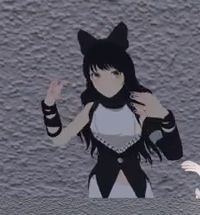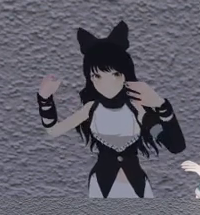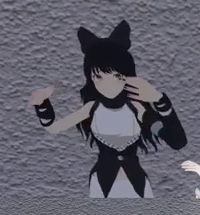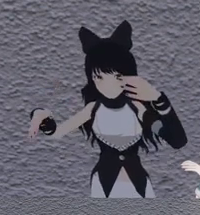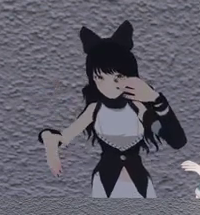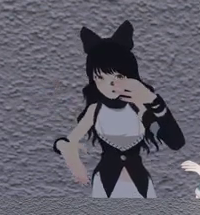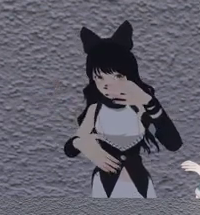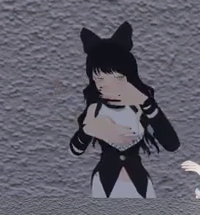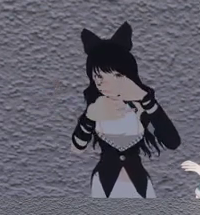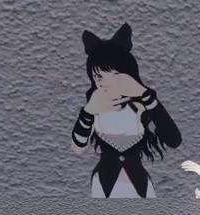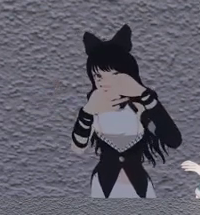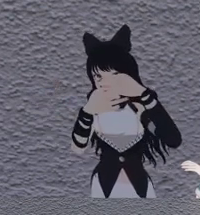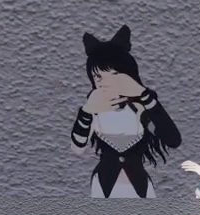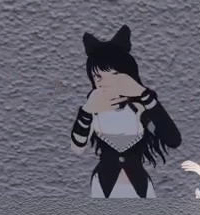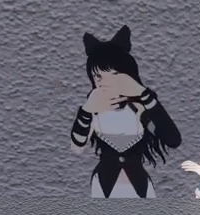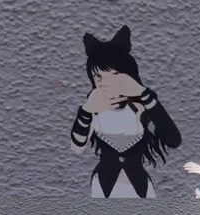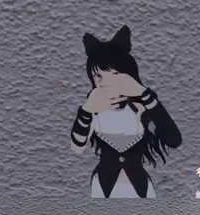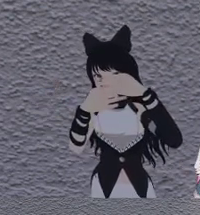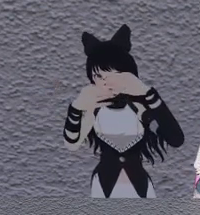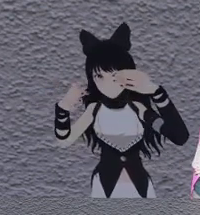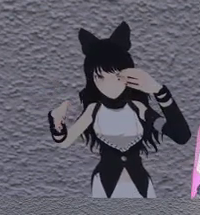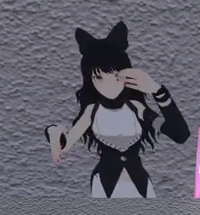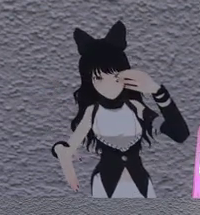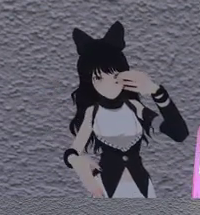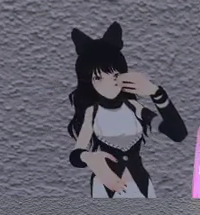And this sign? Add.